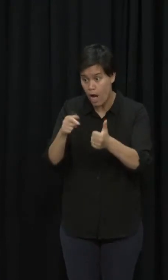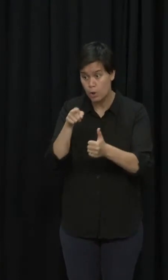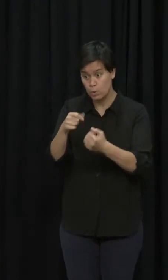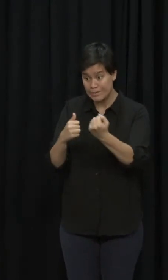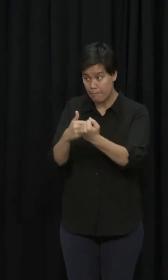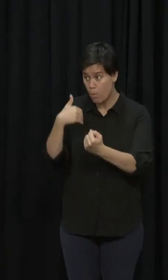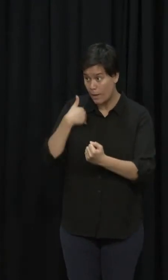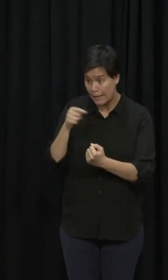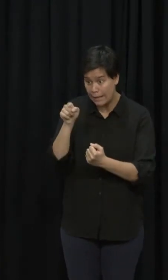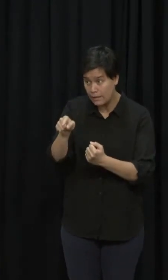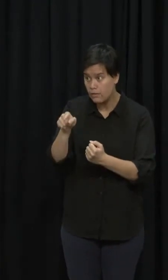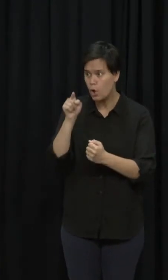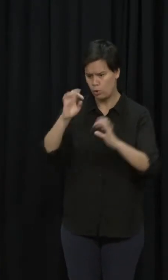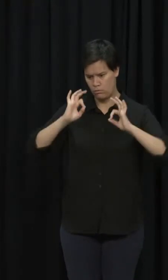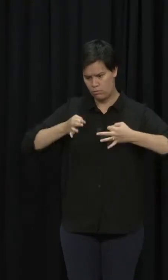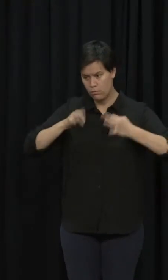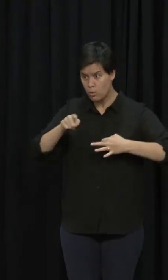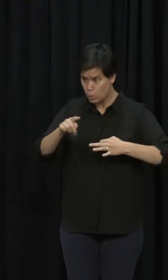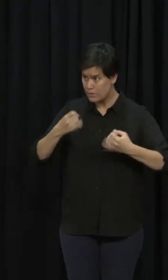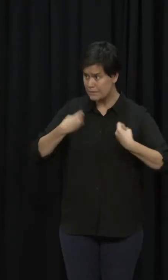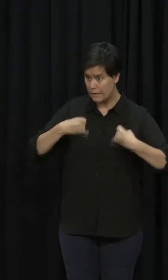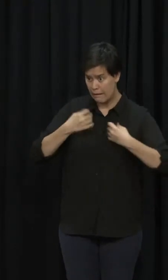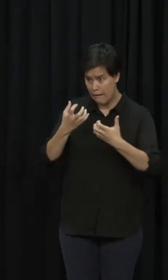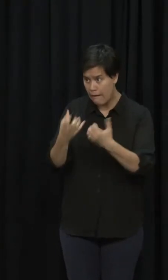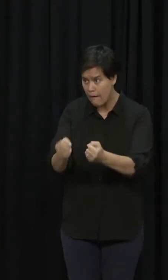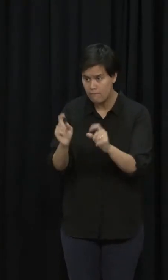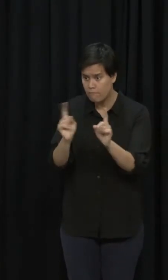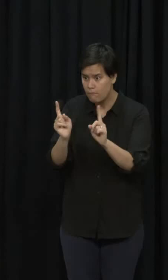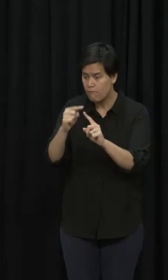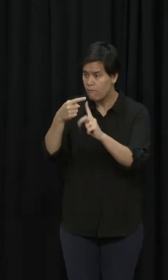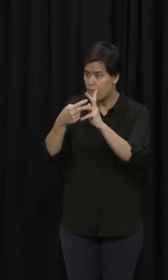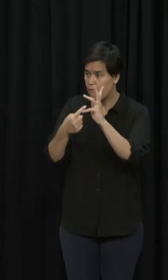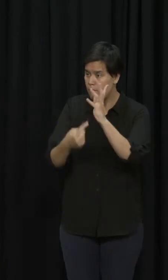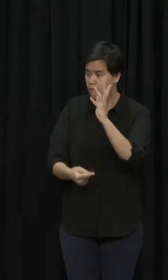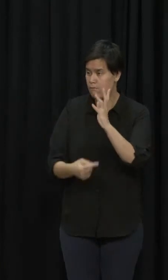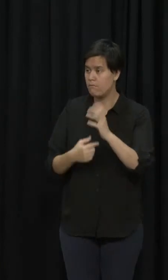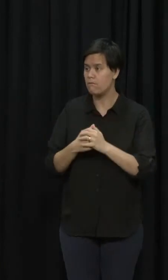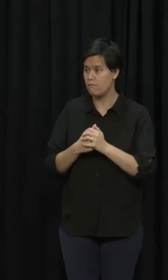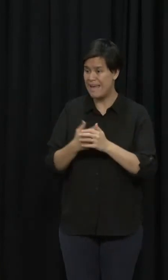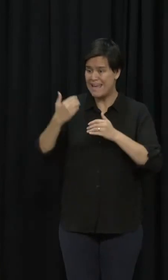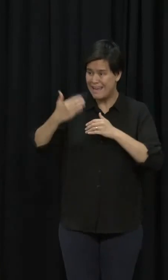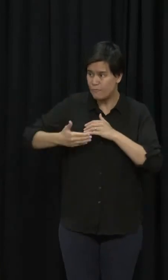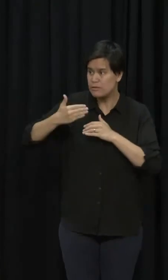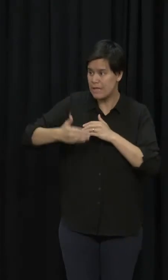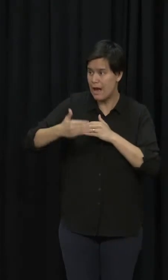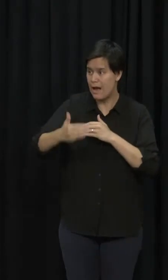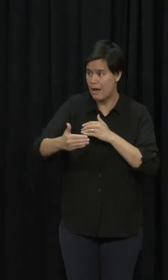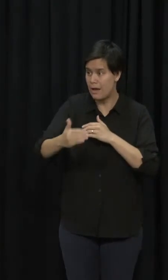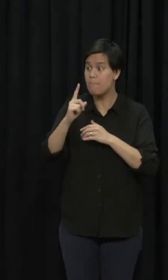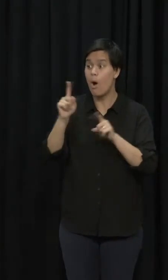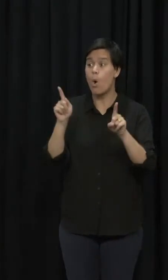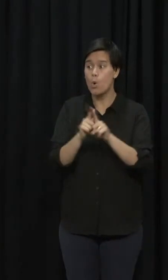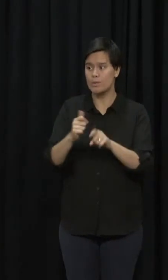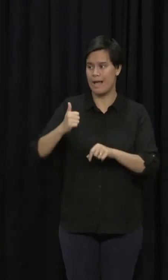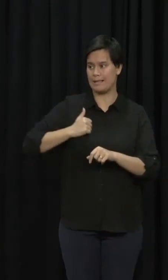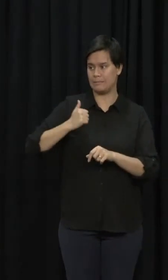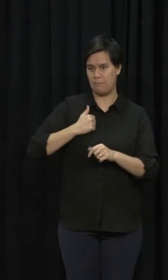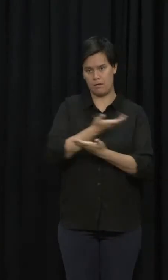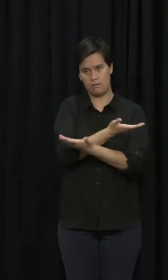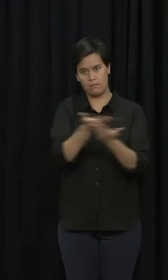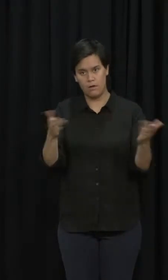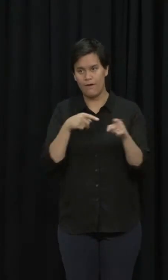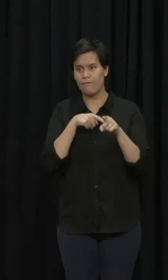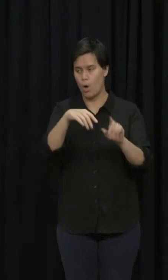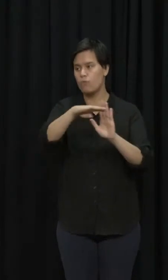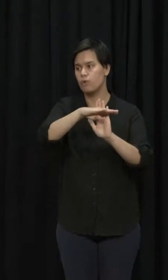daily symptom checks. What I'm really reiterating today is that on top of that, we expect people to also follow the rules. We don't leave